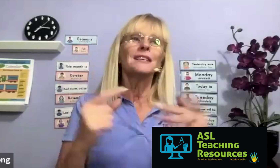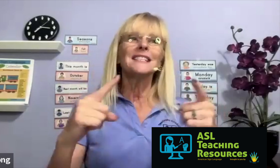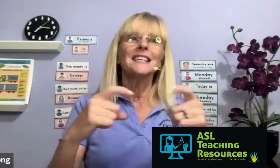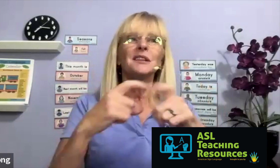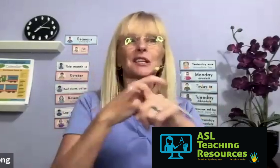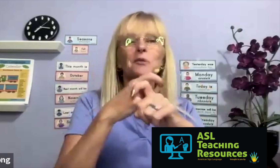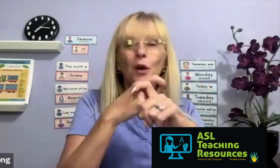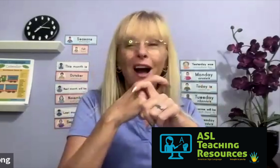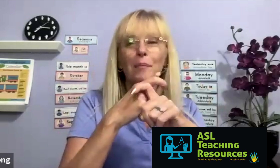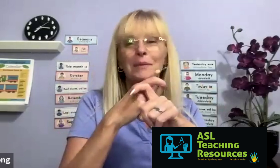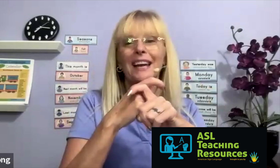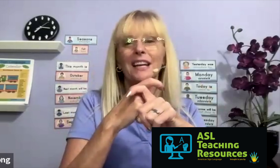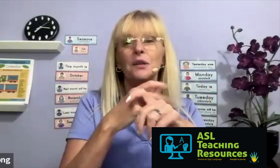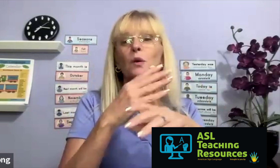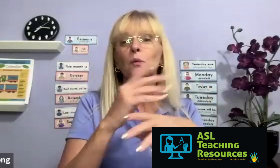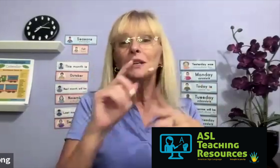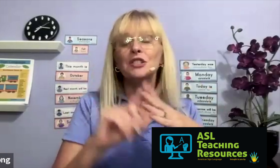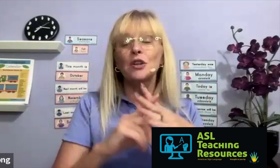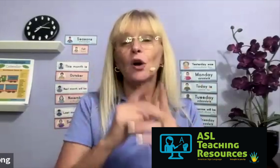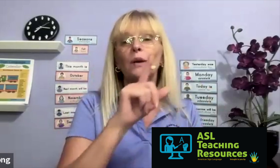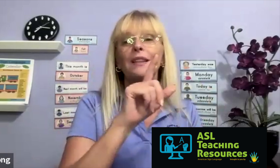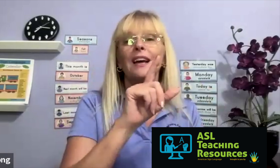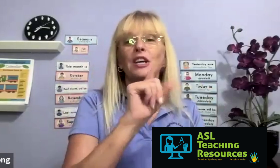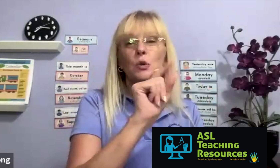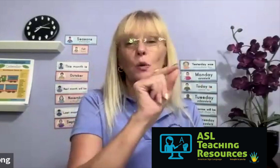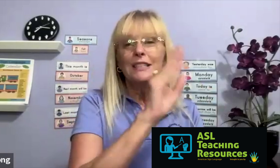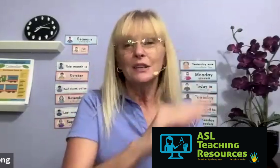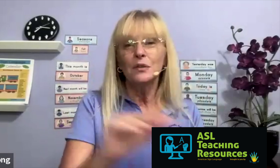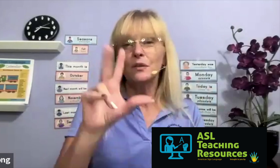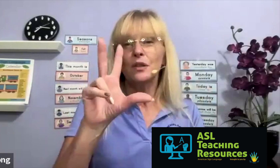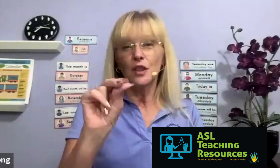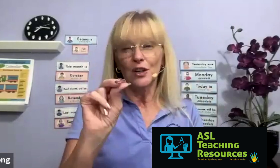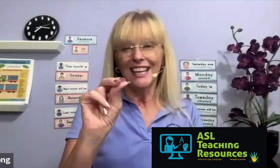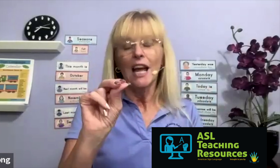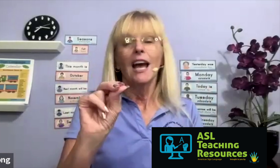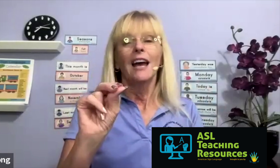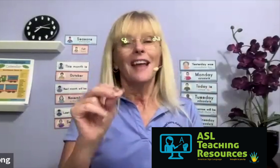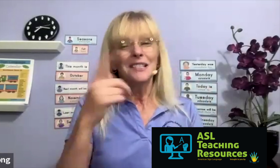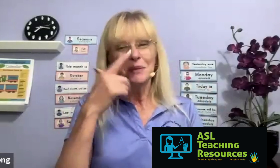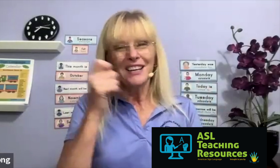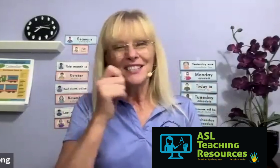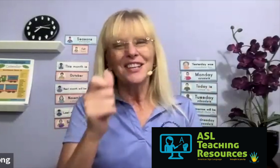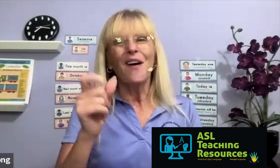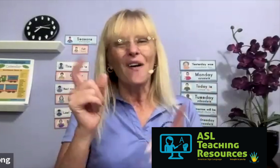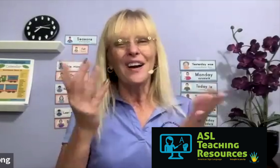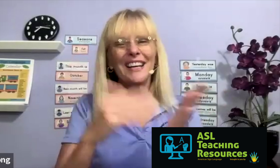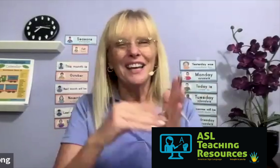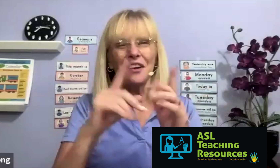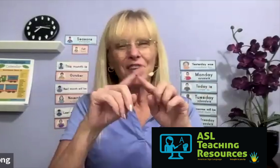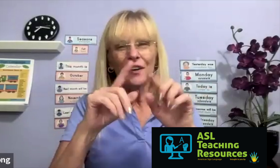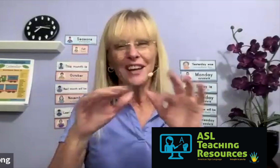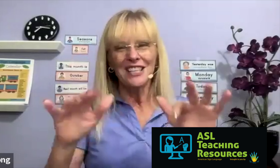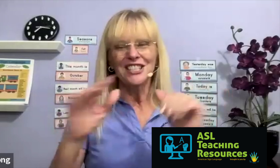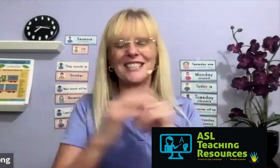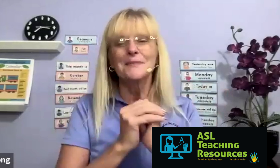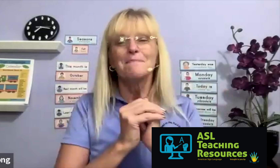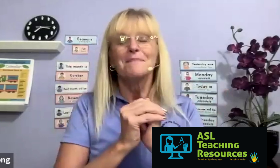get a little more complicated when we start with 20 through 30. And that's because there are, again, variations.